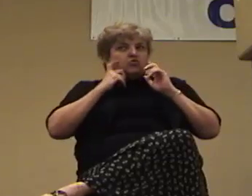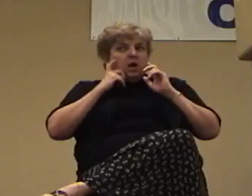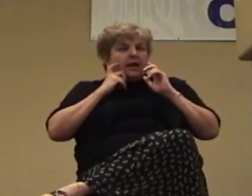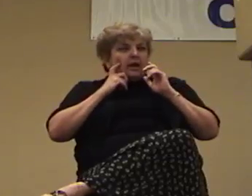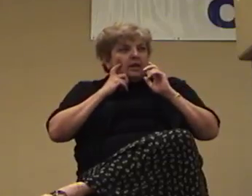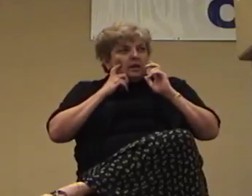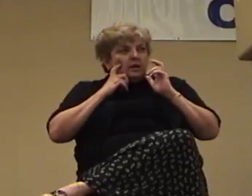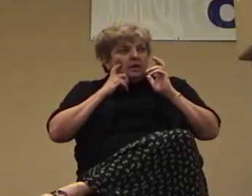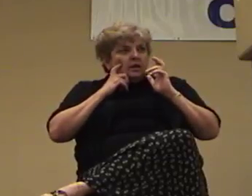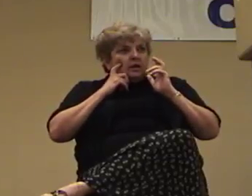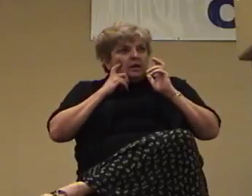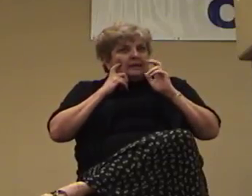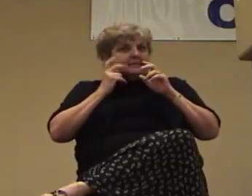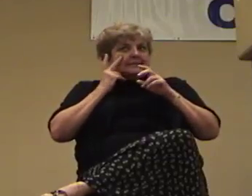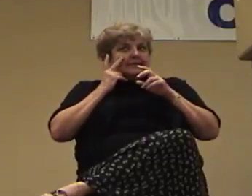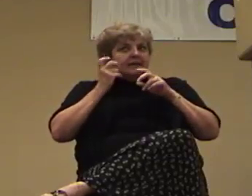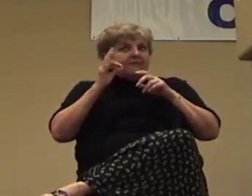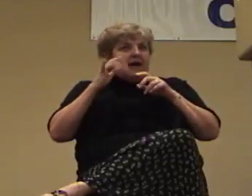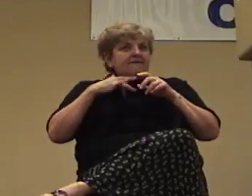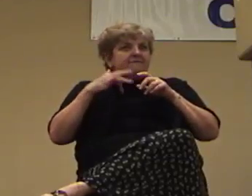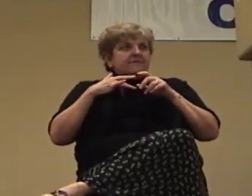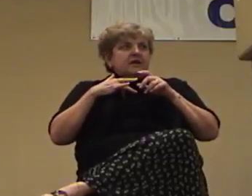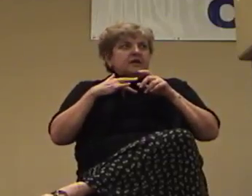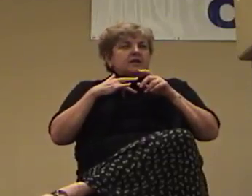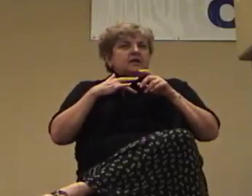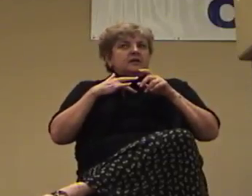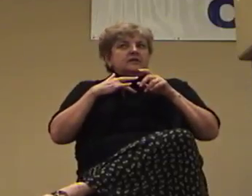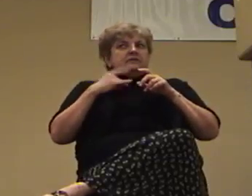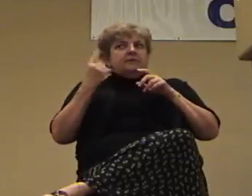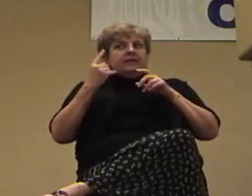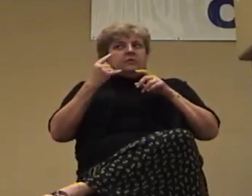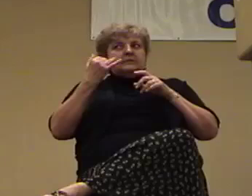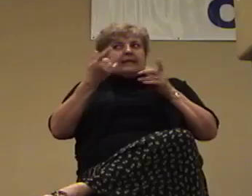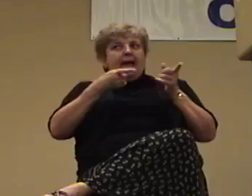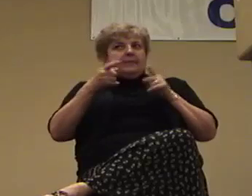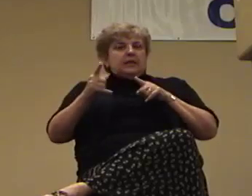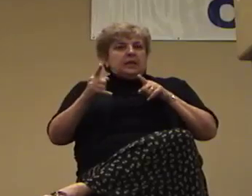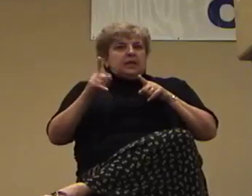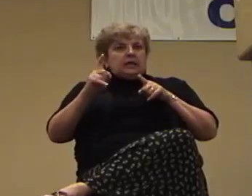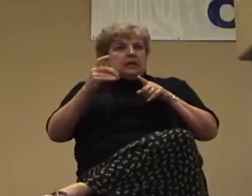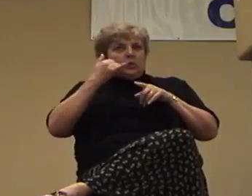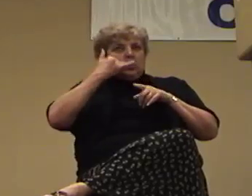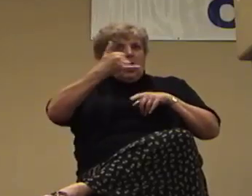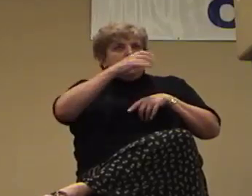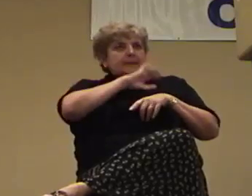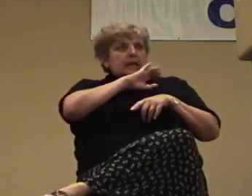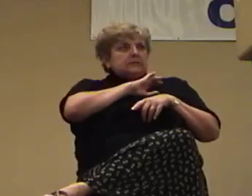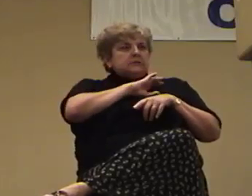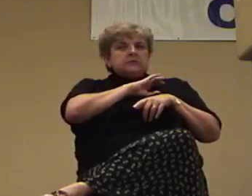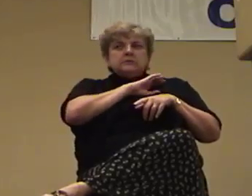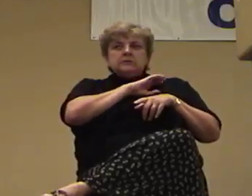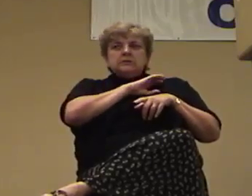have to time it to see if I felt they were crying too long, if something was happening. And I would call the police over and